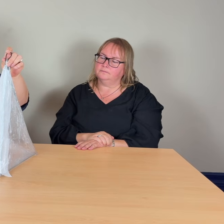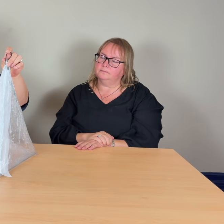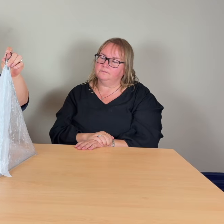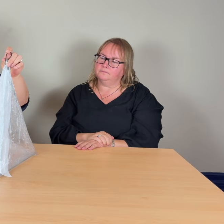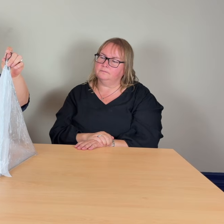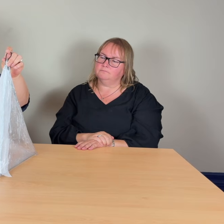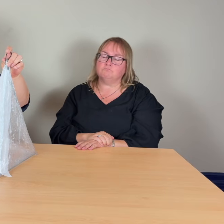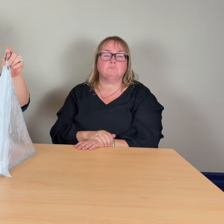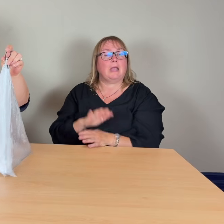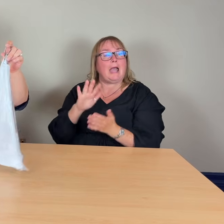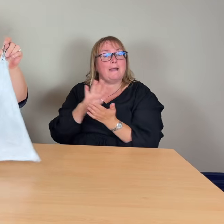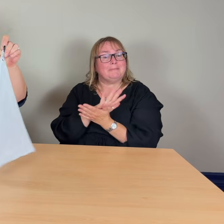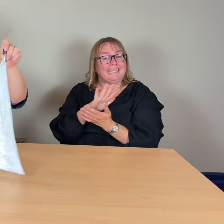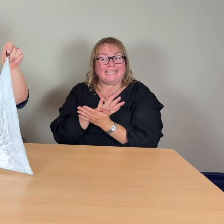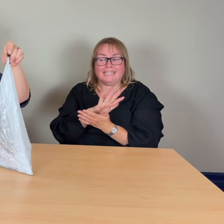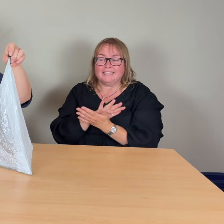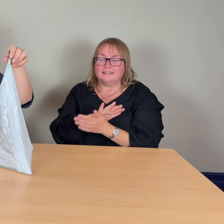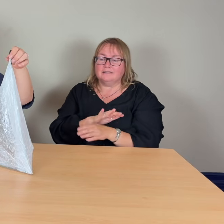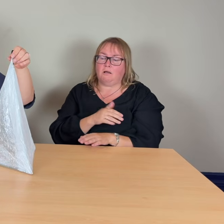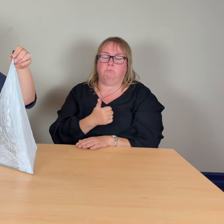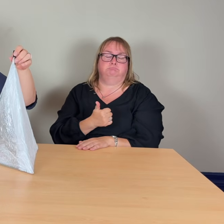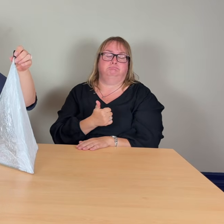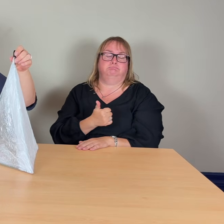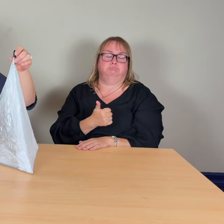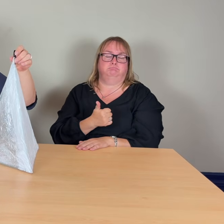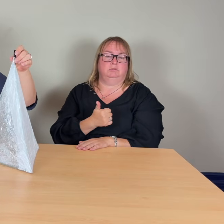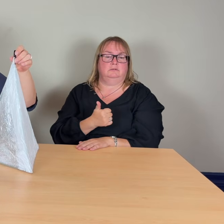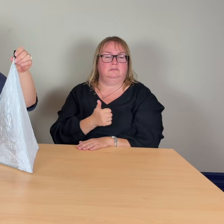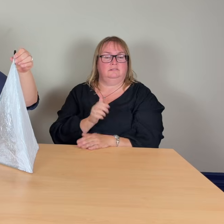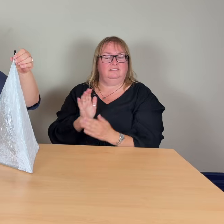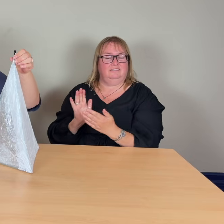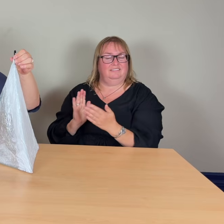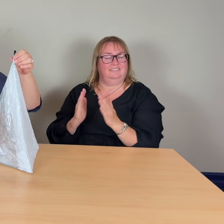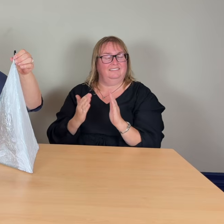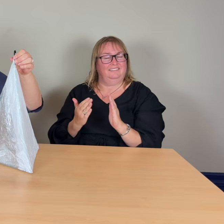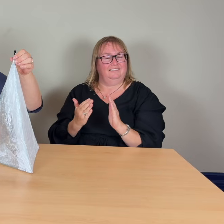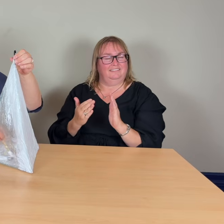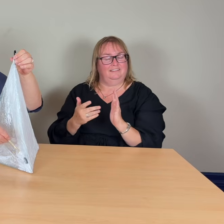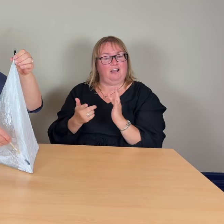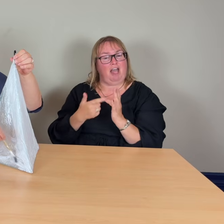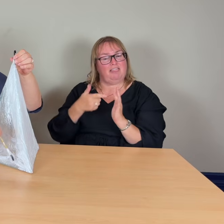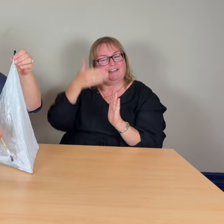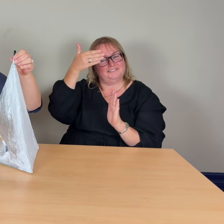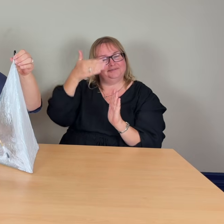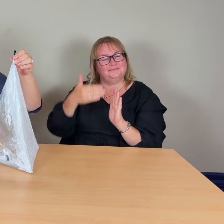And then when you're happy with one side, you're going to turn it round